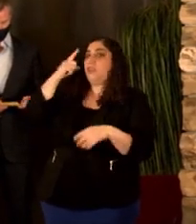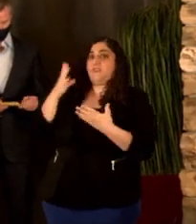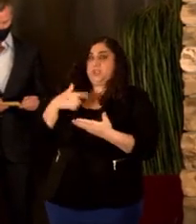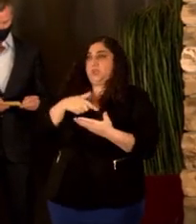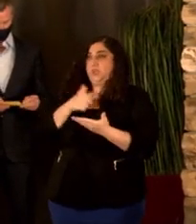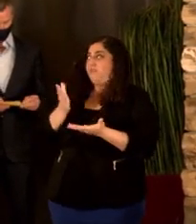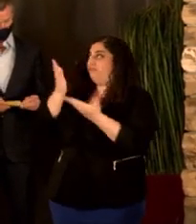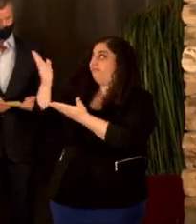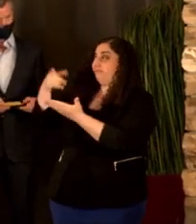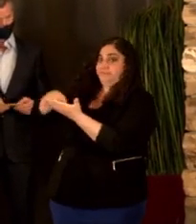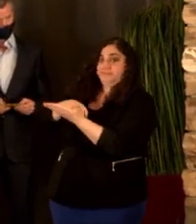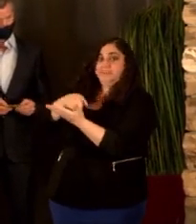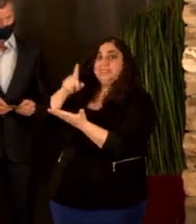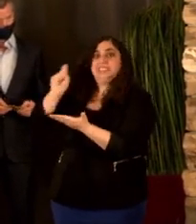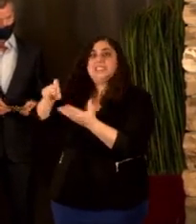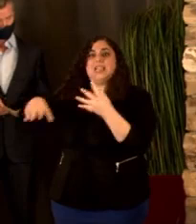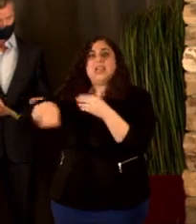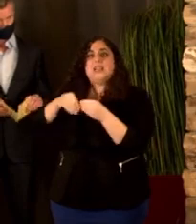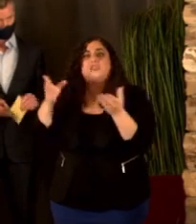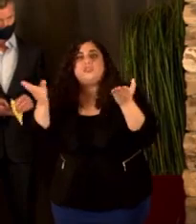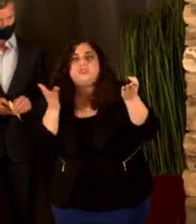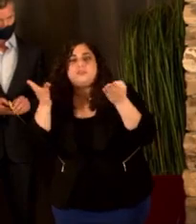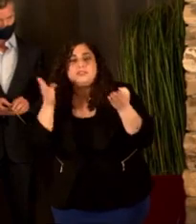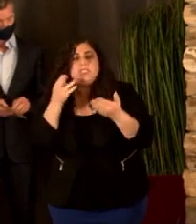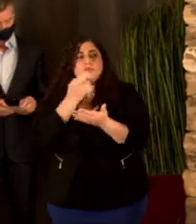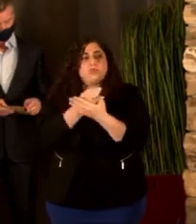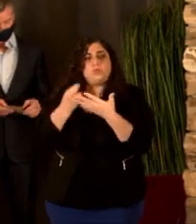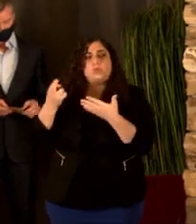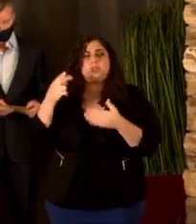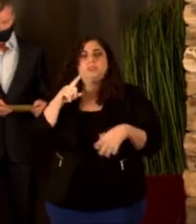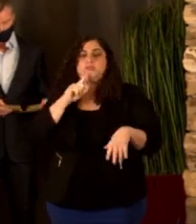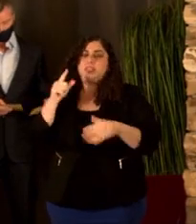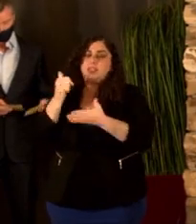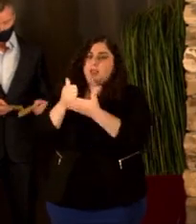more services to help people truly get their lives